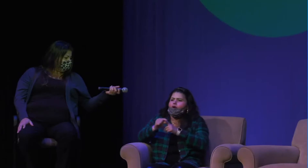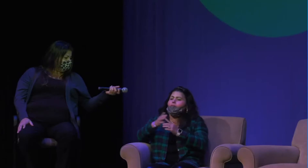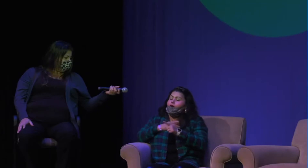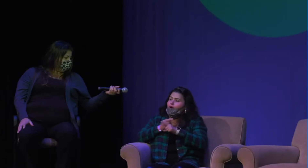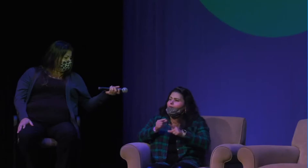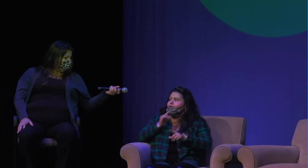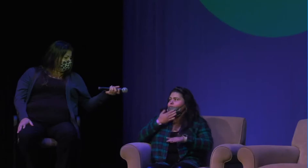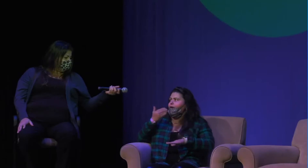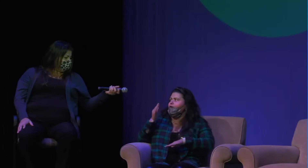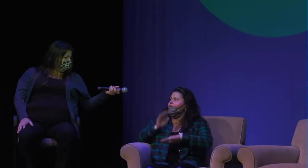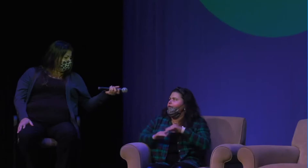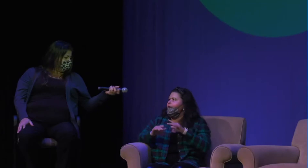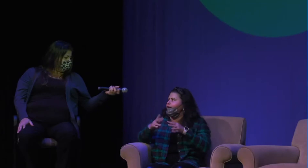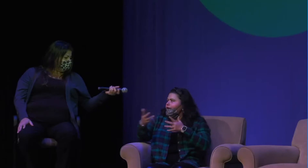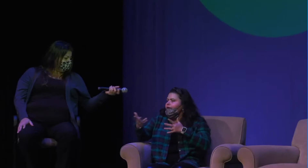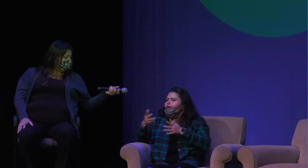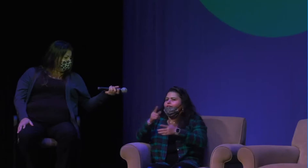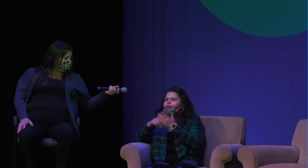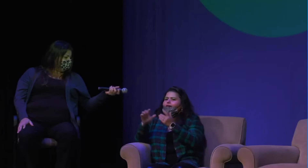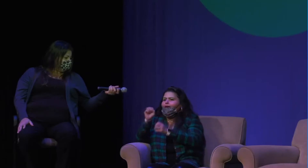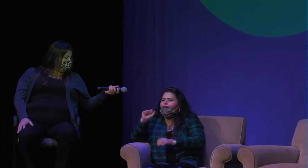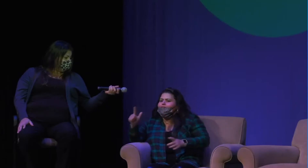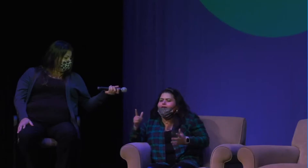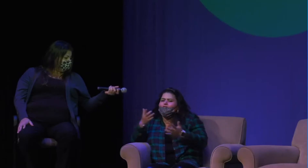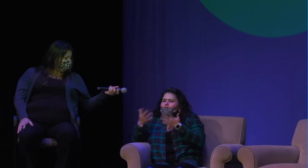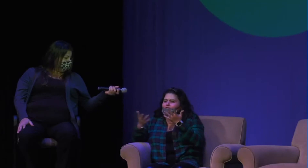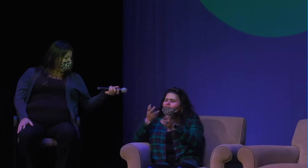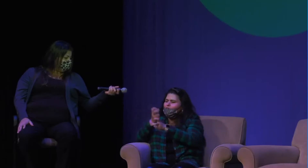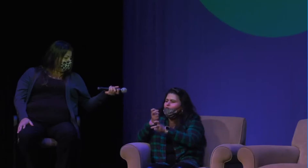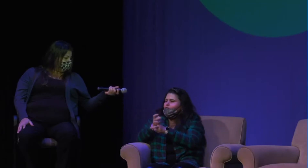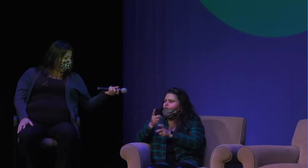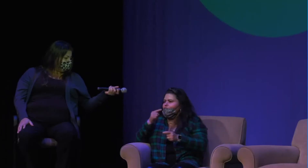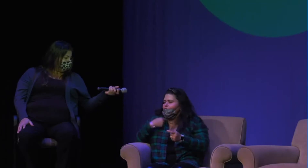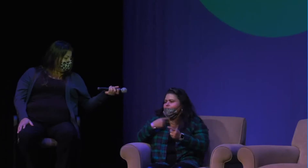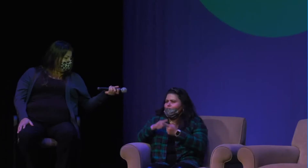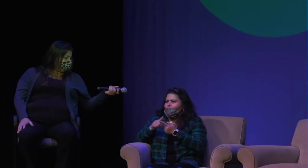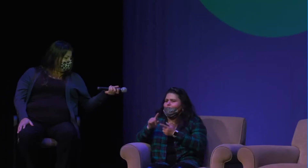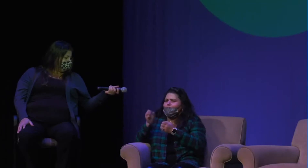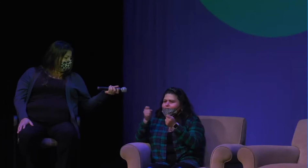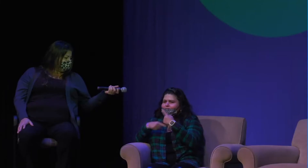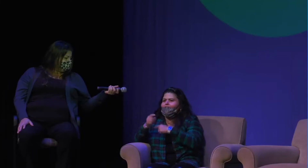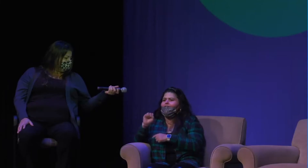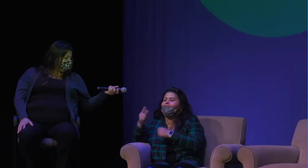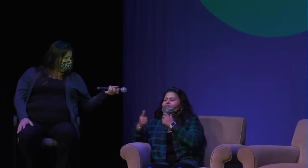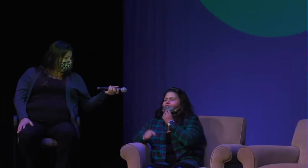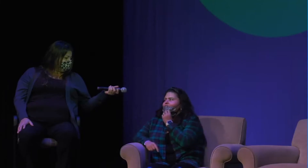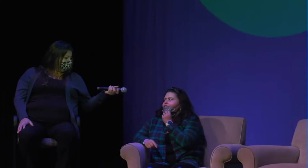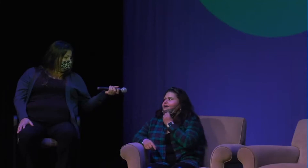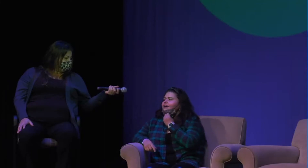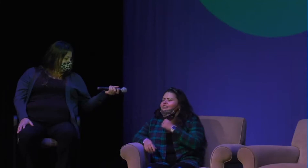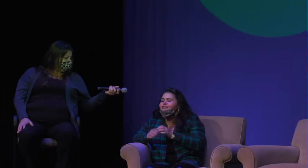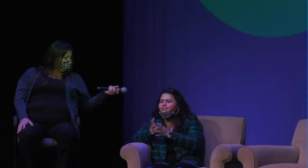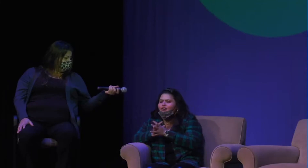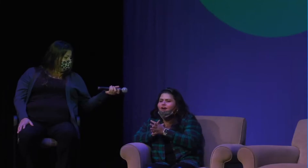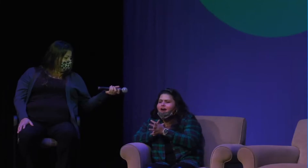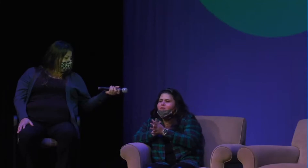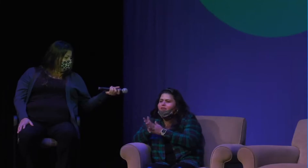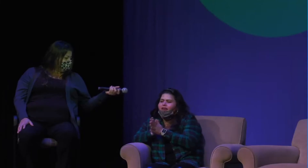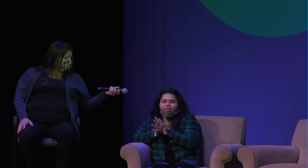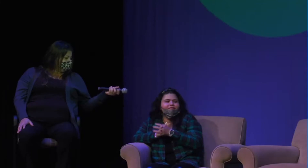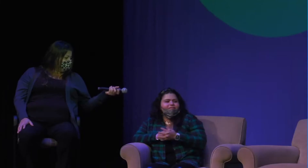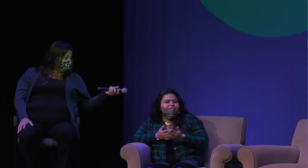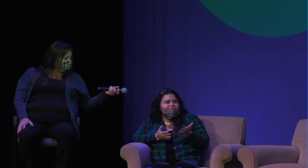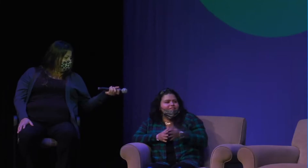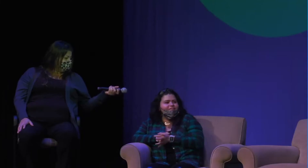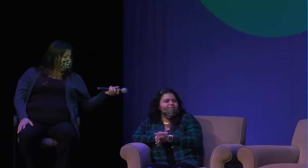by word. My grammar is better than ASL, so it's just really hard for me to sign ASL. So,